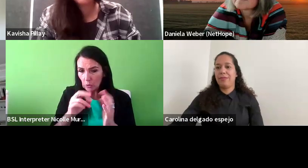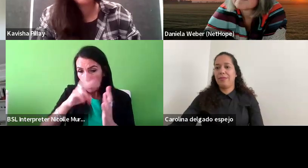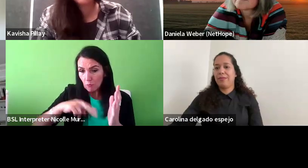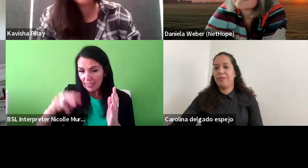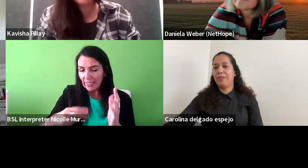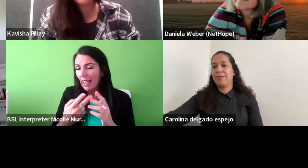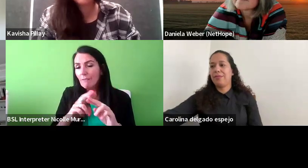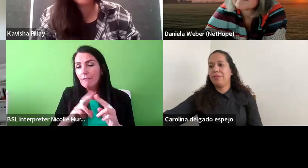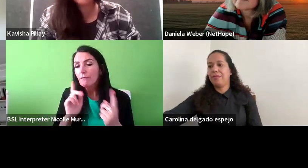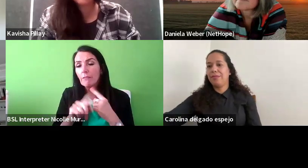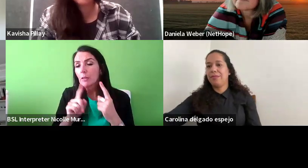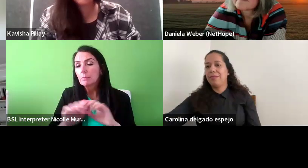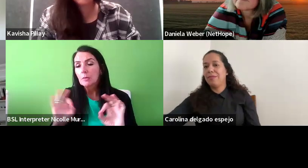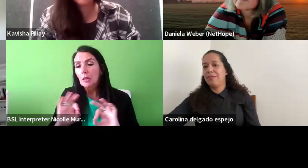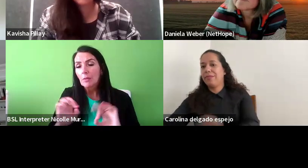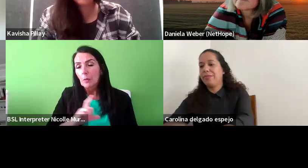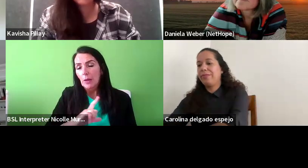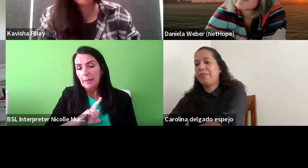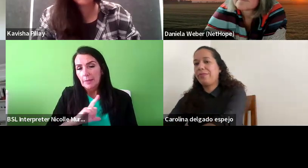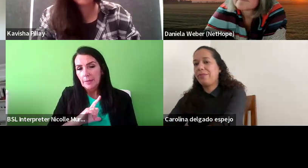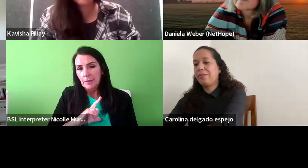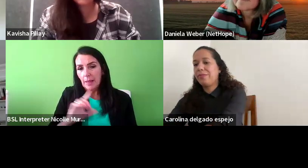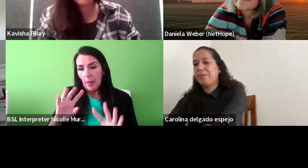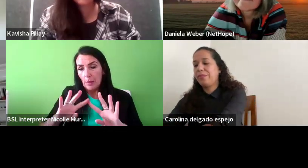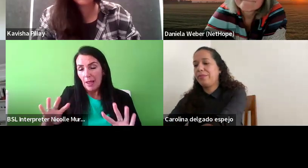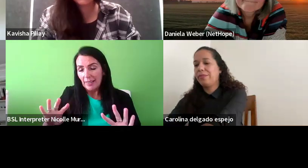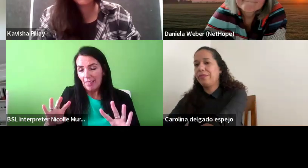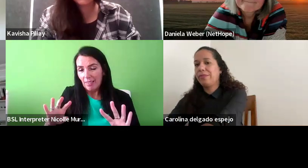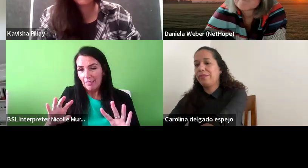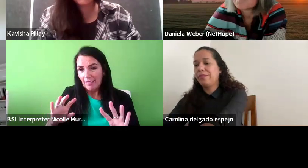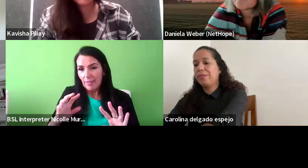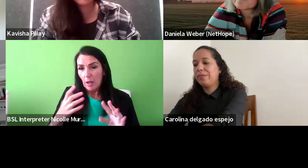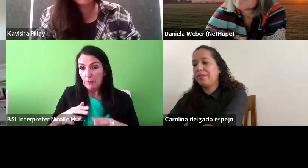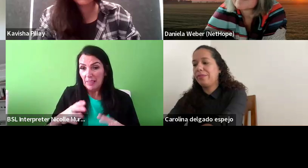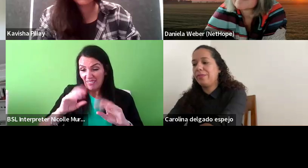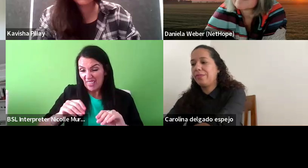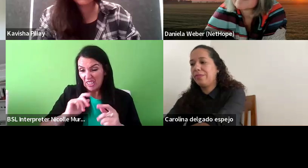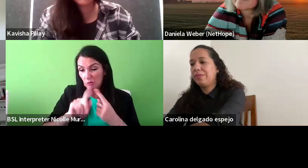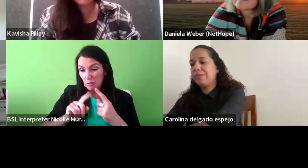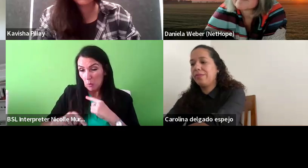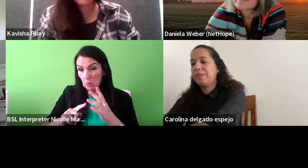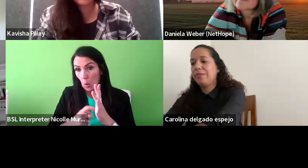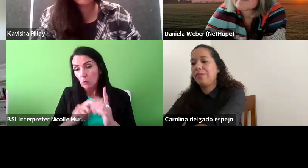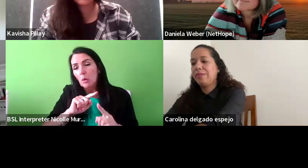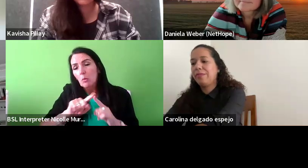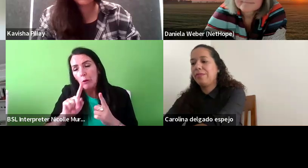not ask it out loud, it's because the panelists have either addressed it, but we'll try to get all to your